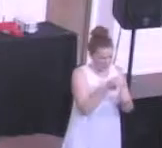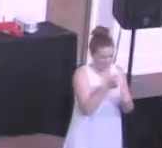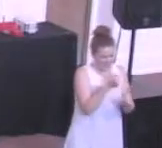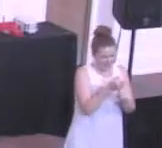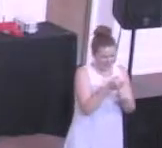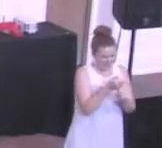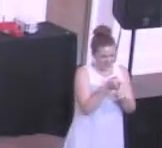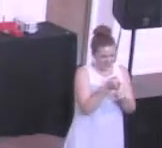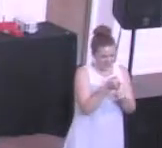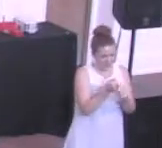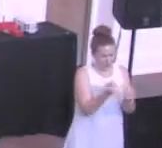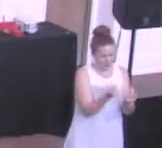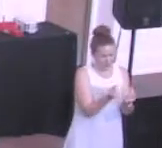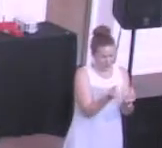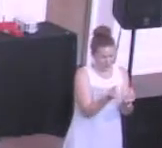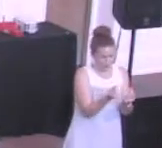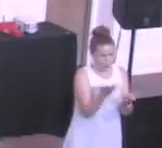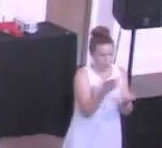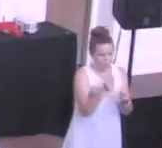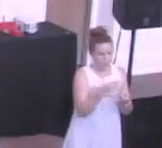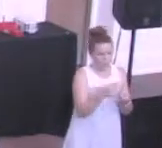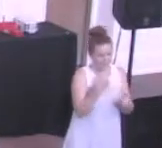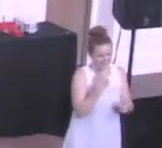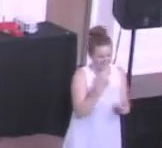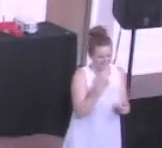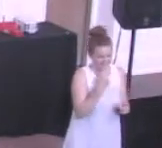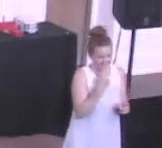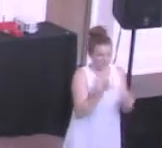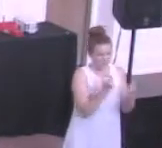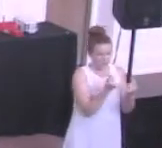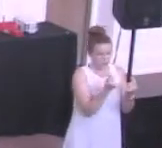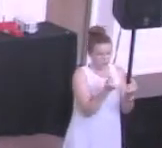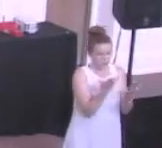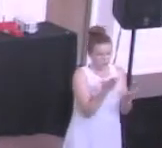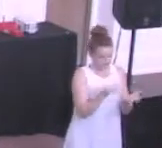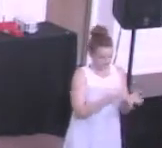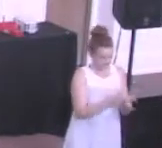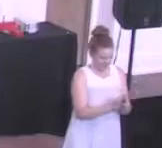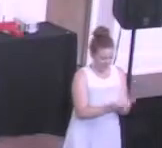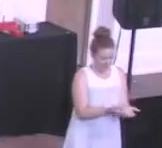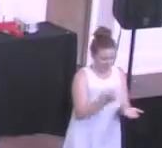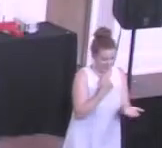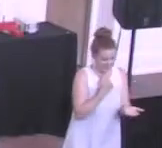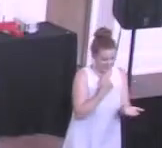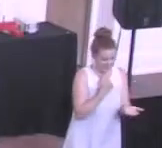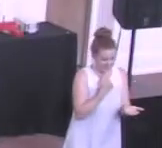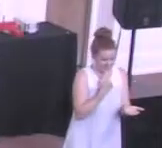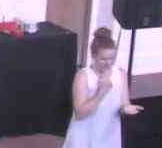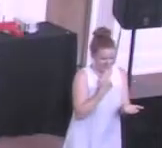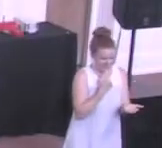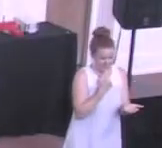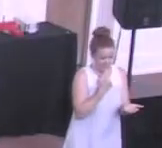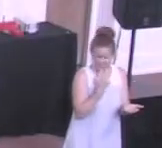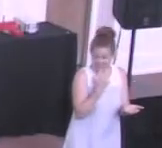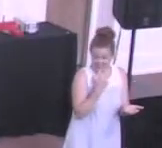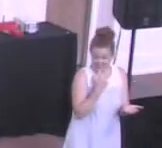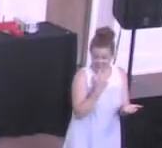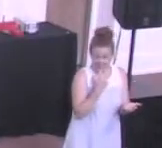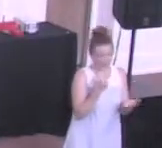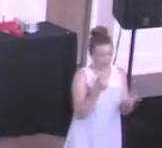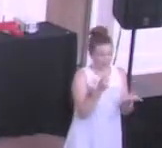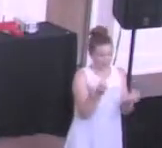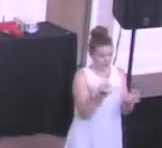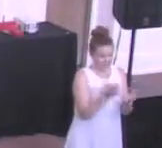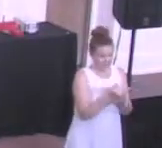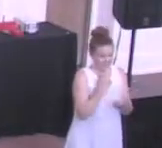Do what it says. Do what it says. Do what it